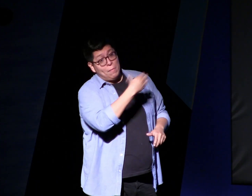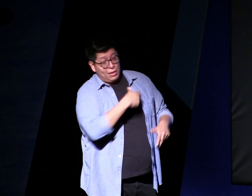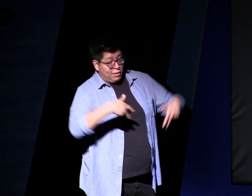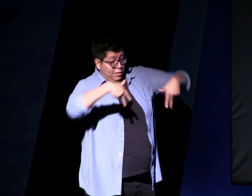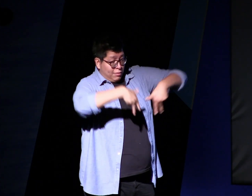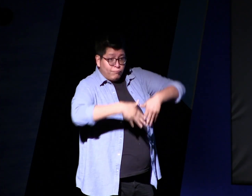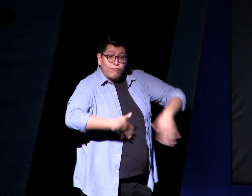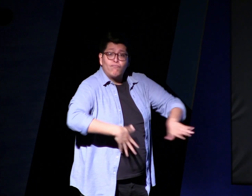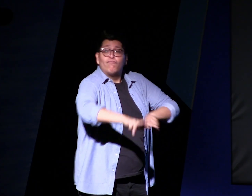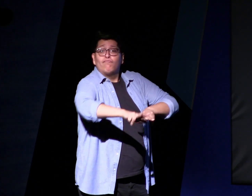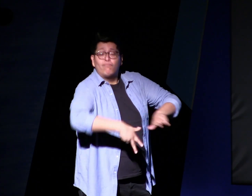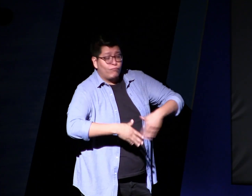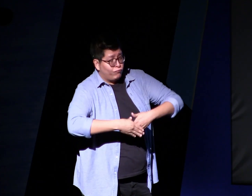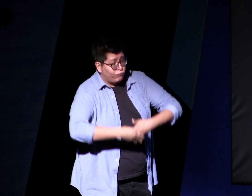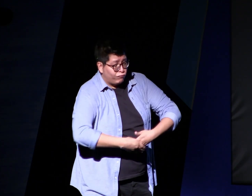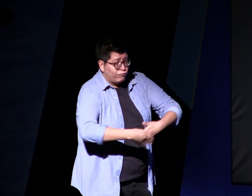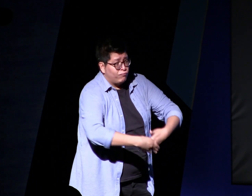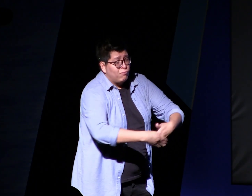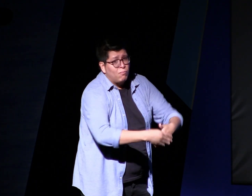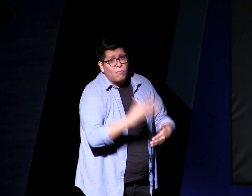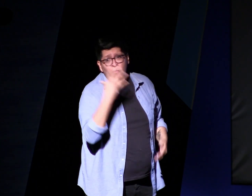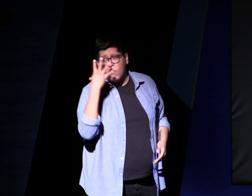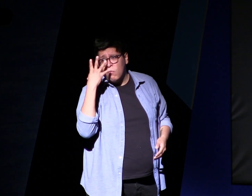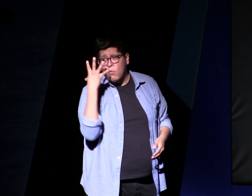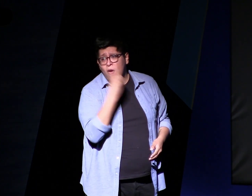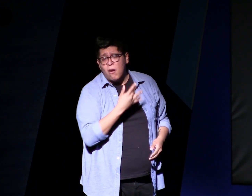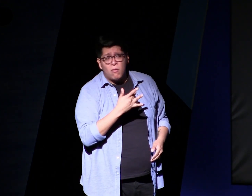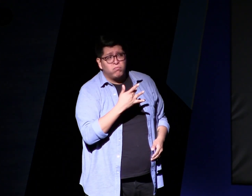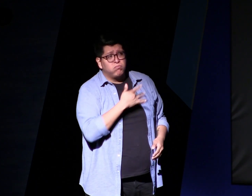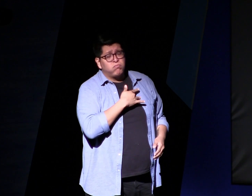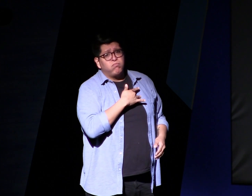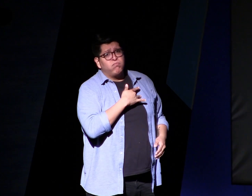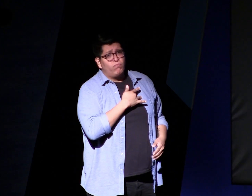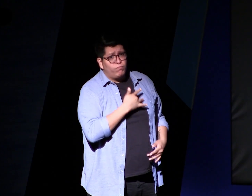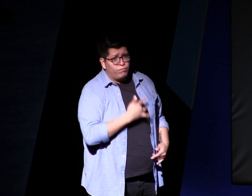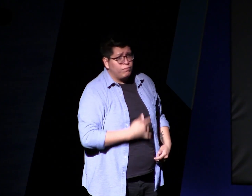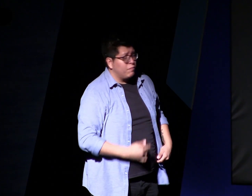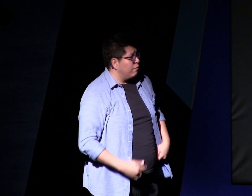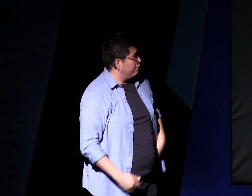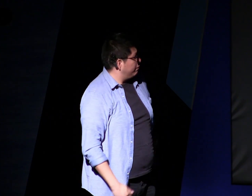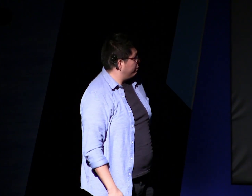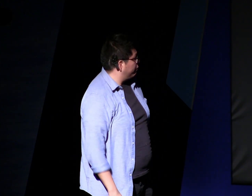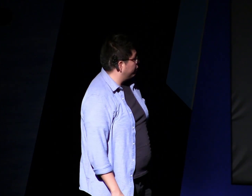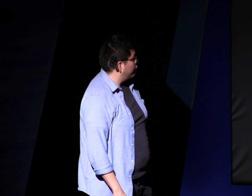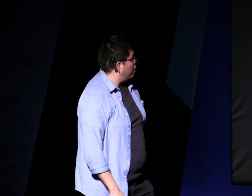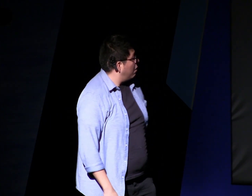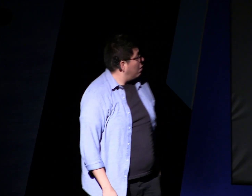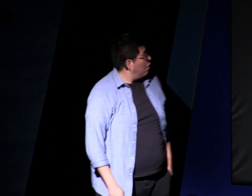John's brother Rick walked alongside another officer in solidarity, and it was a beautiful event.